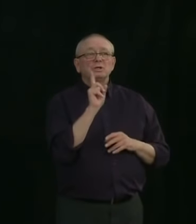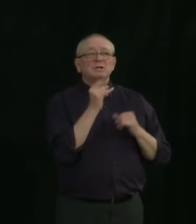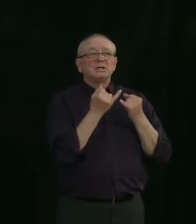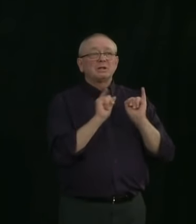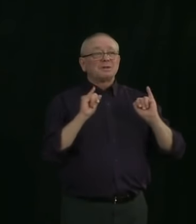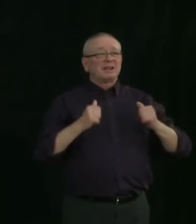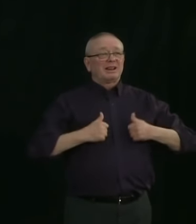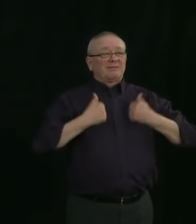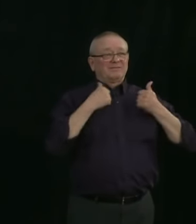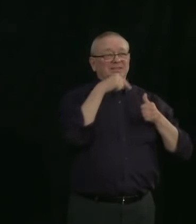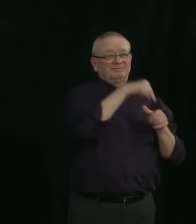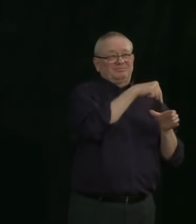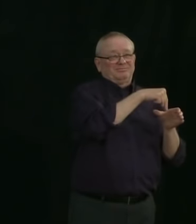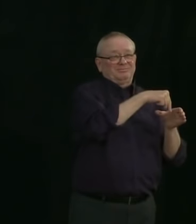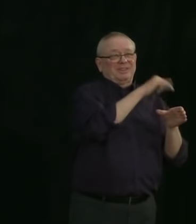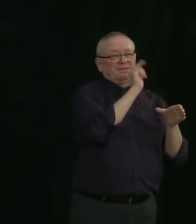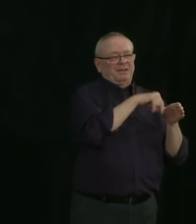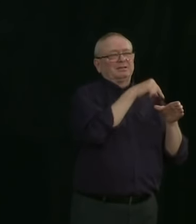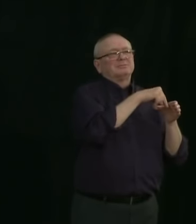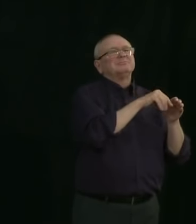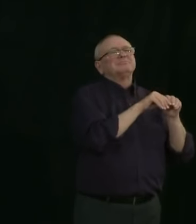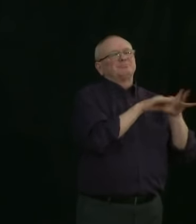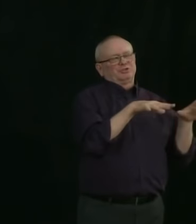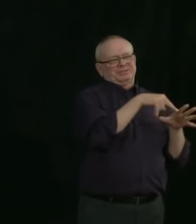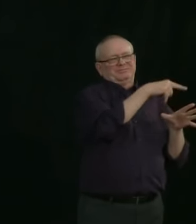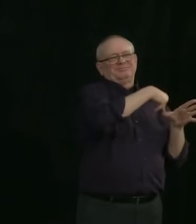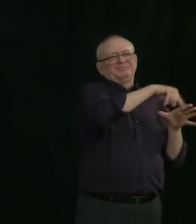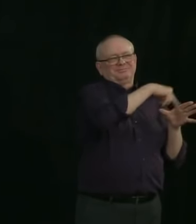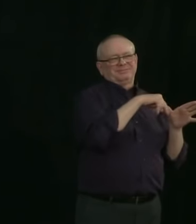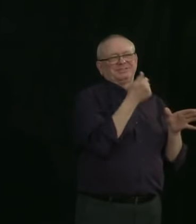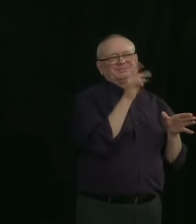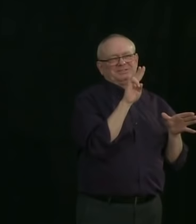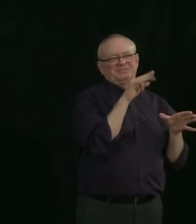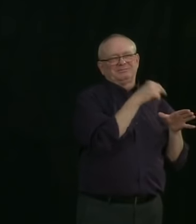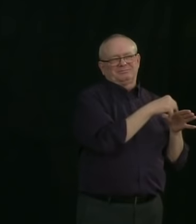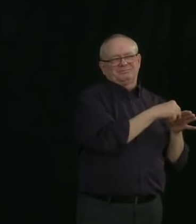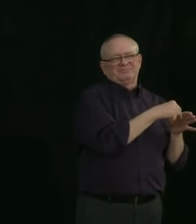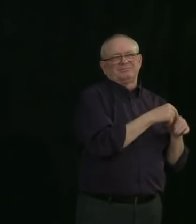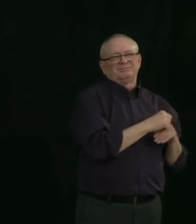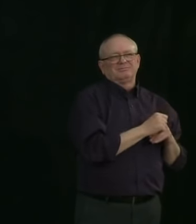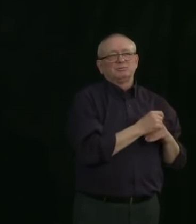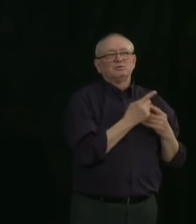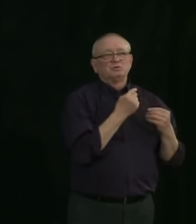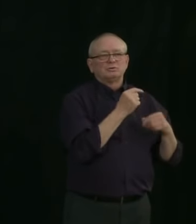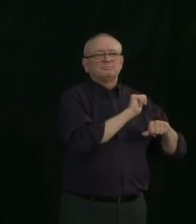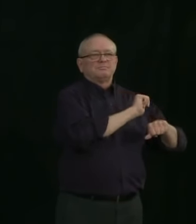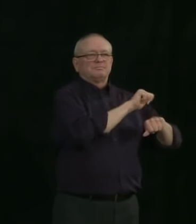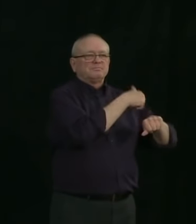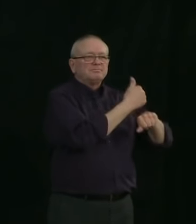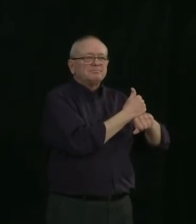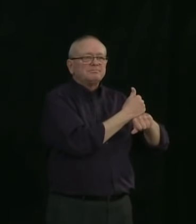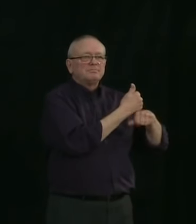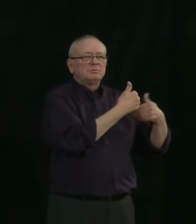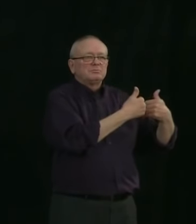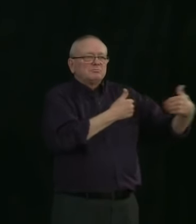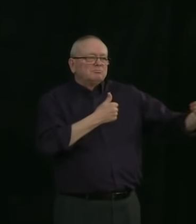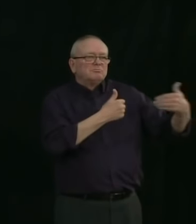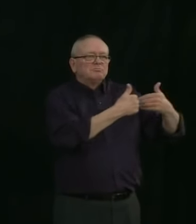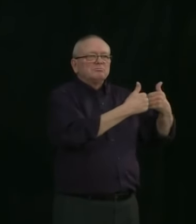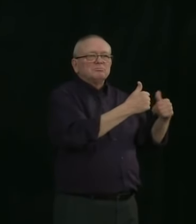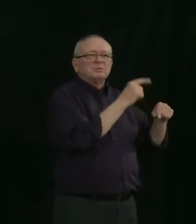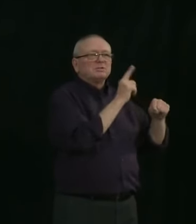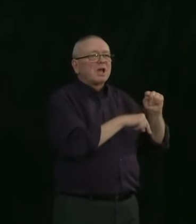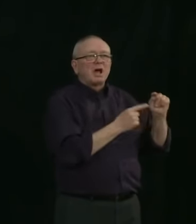been efforts made to restrict any movement between the 3 different parts of that facility. And again, it's my understanding